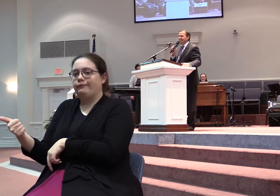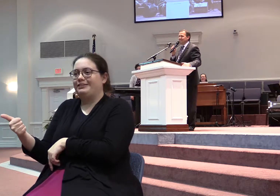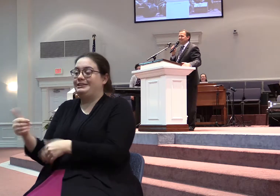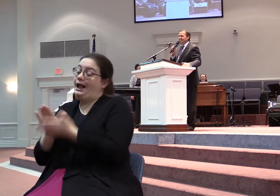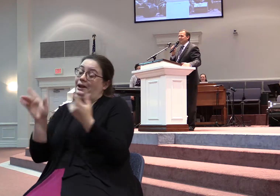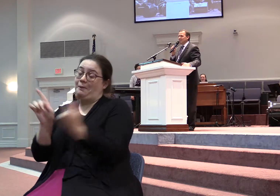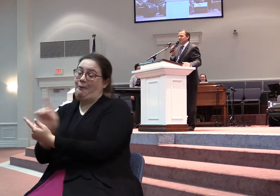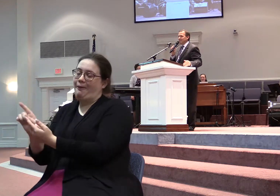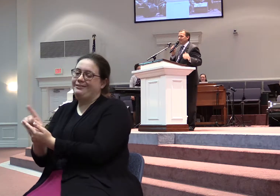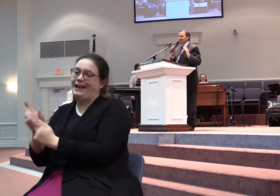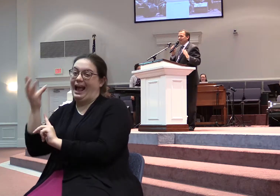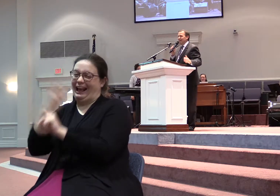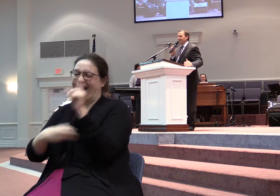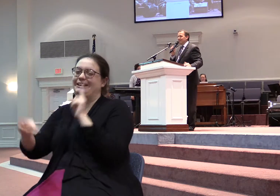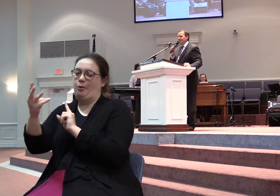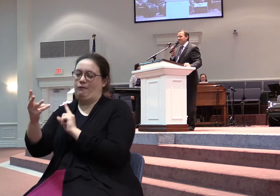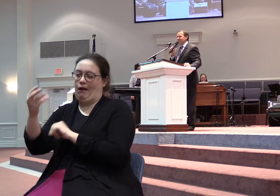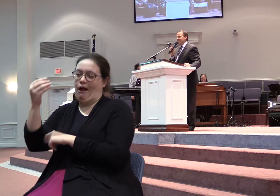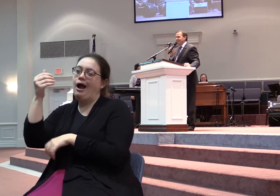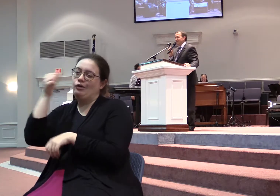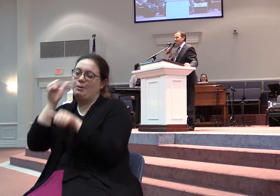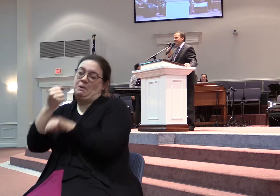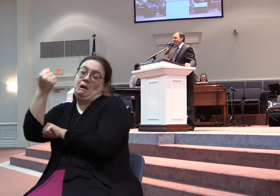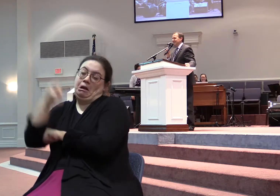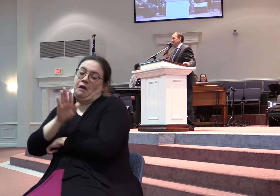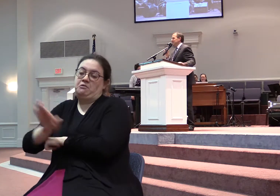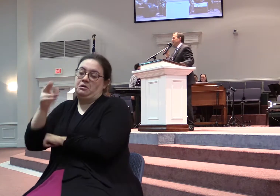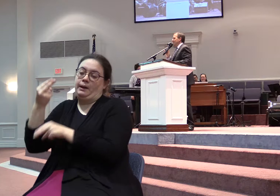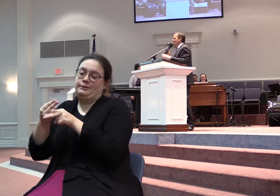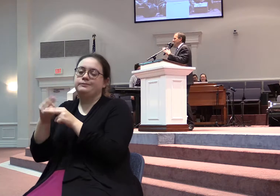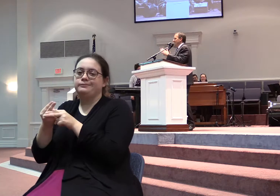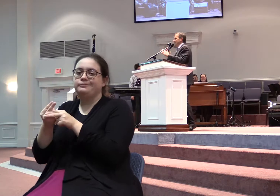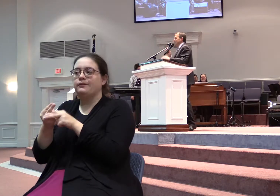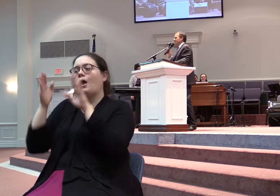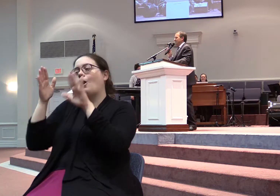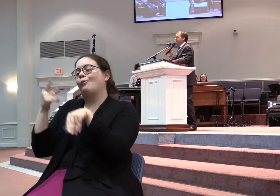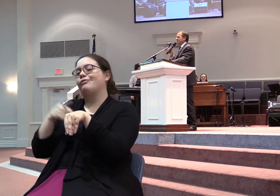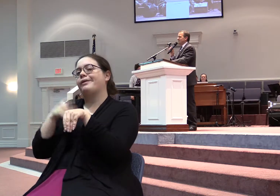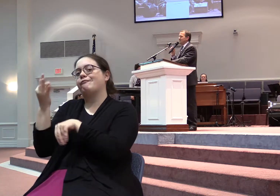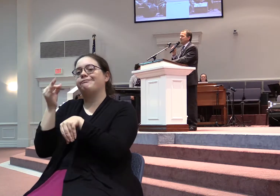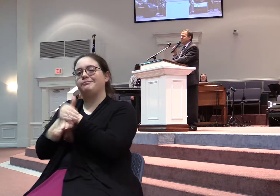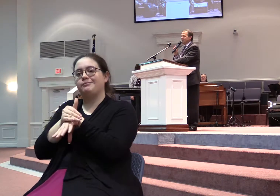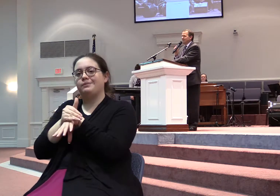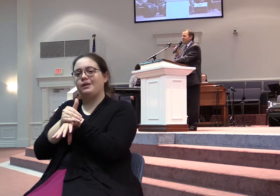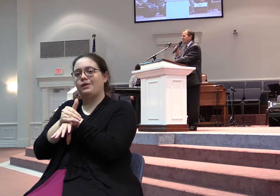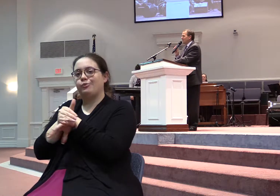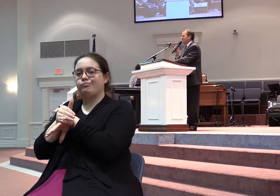Okay, 6 more months, I'm going to get half your names down. But I had a great chance to meet